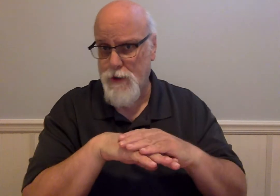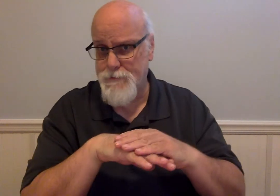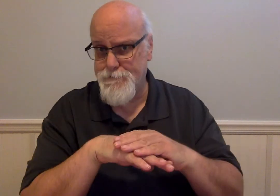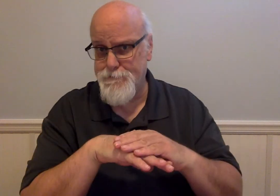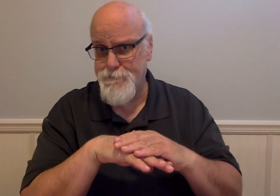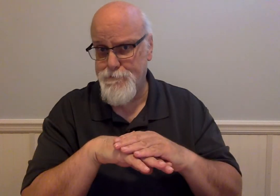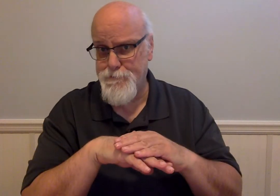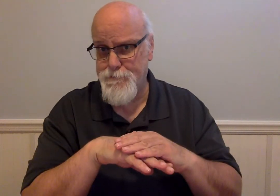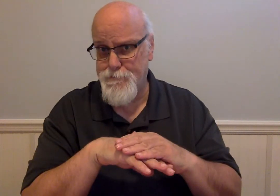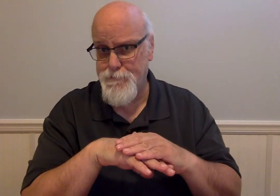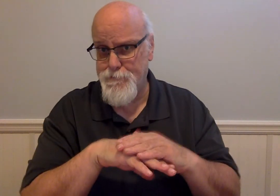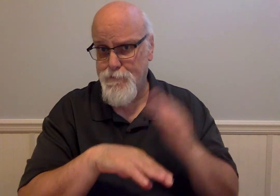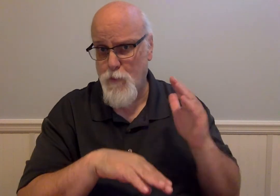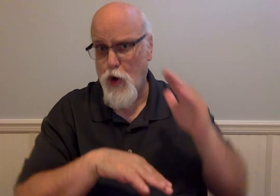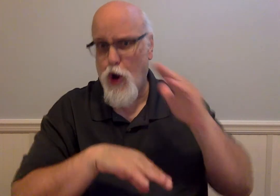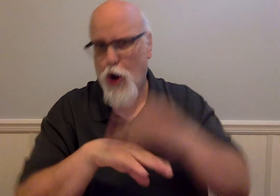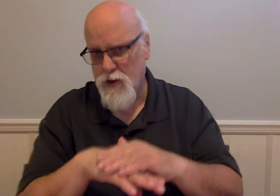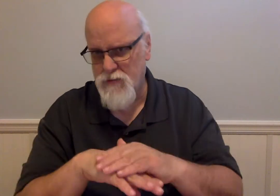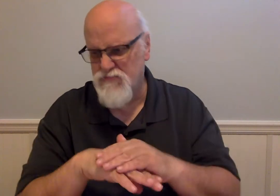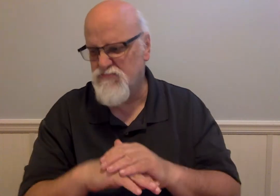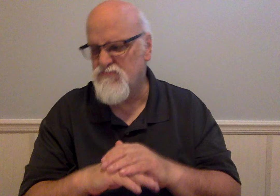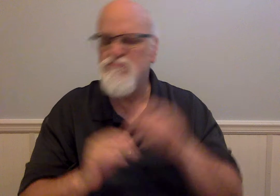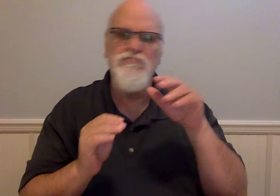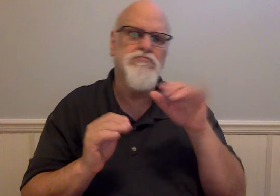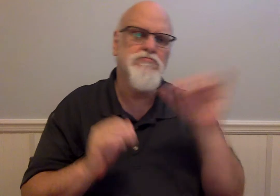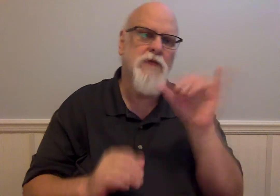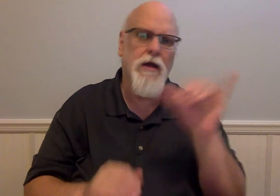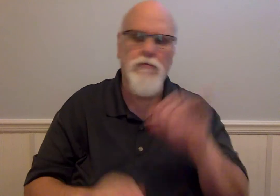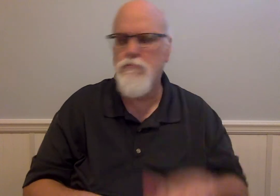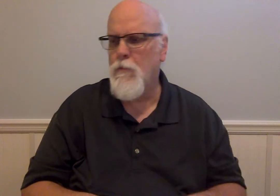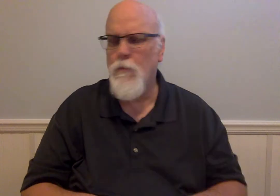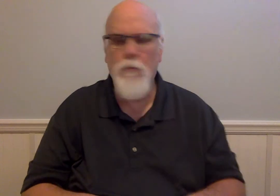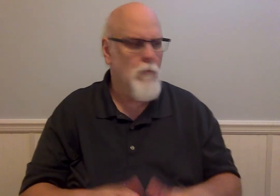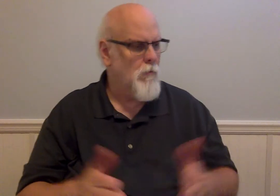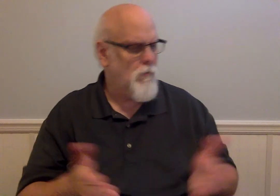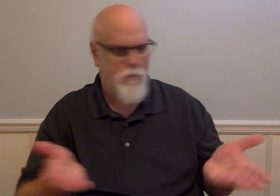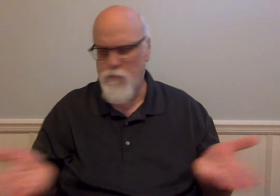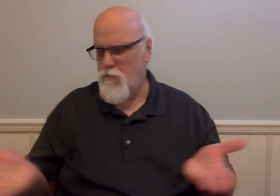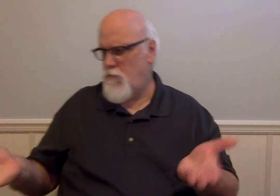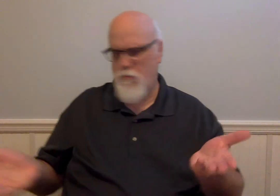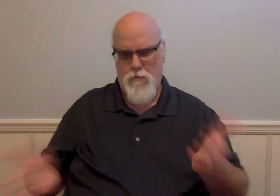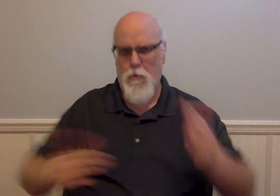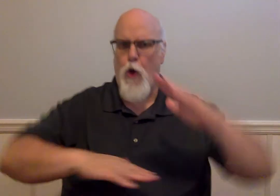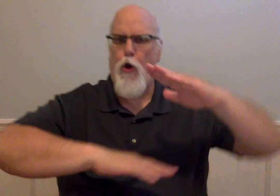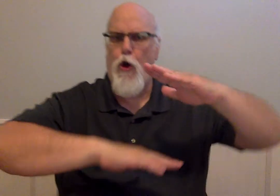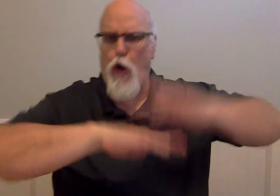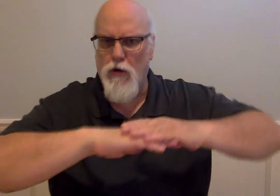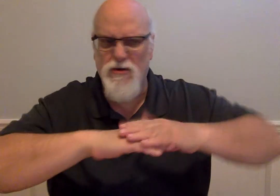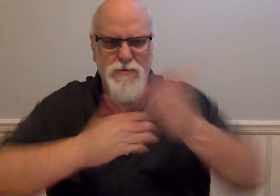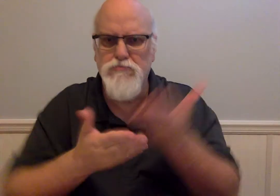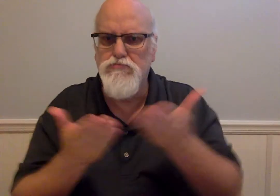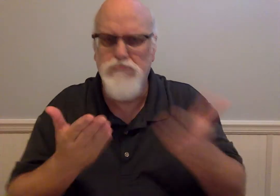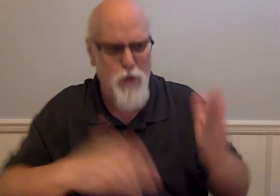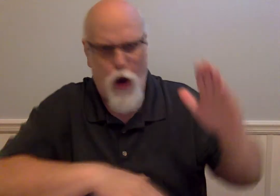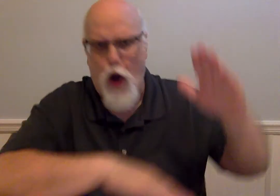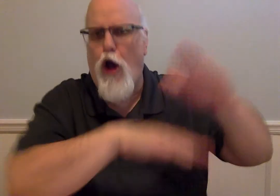To call someone, so, or on, like the book is on